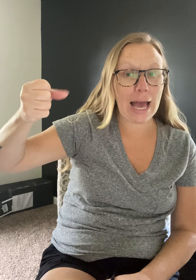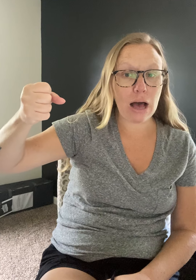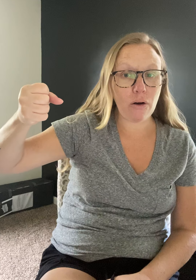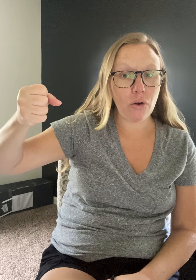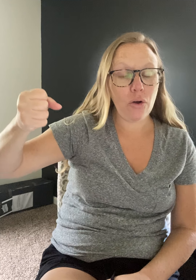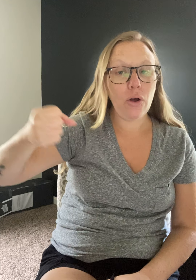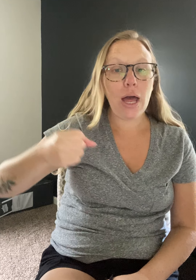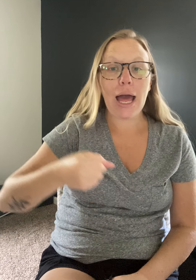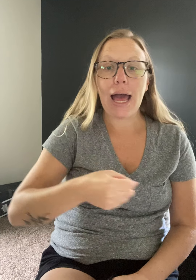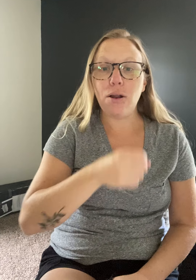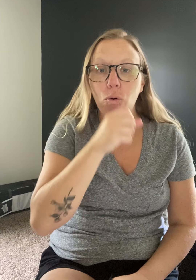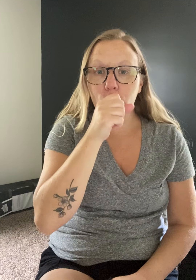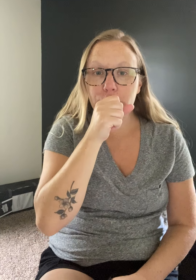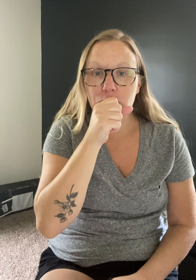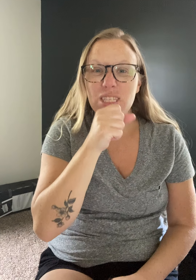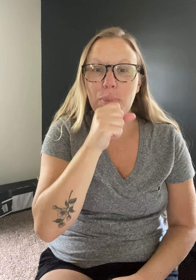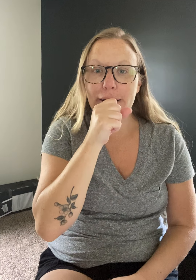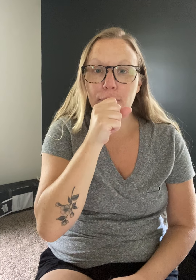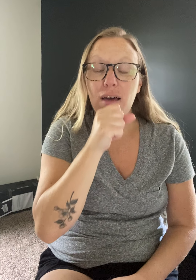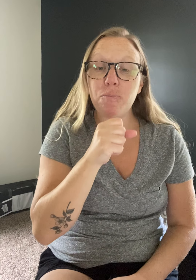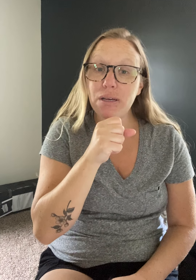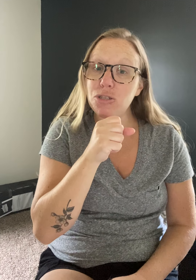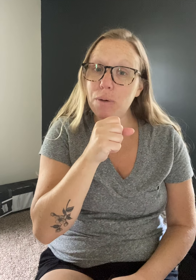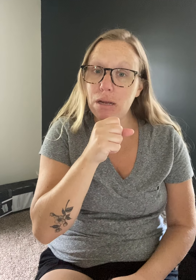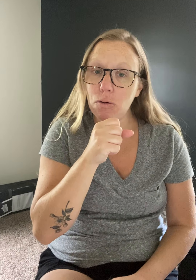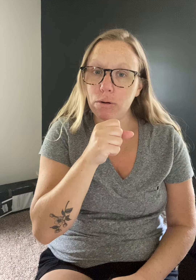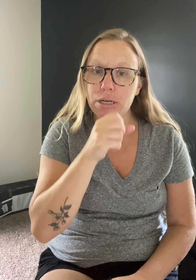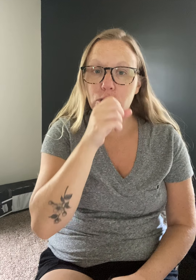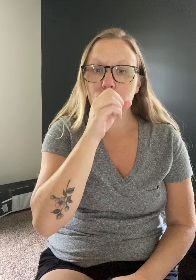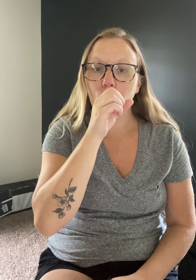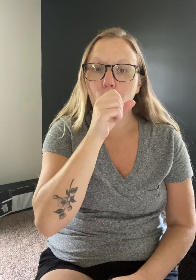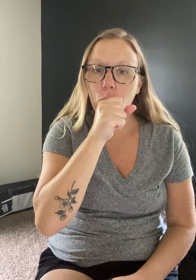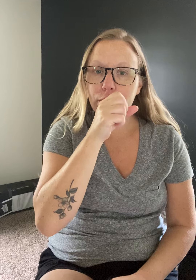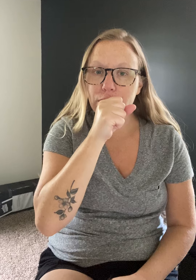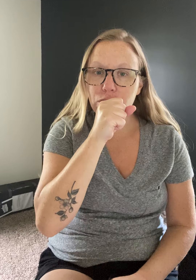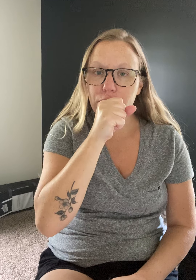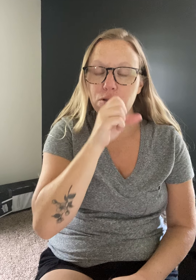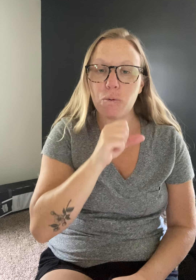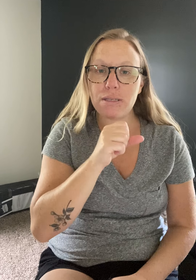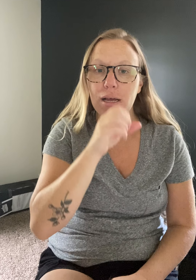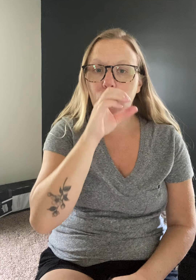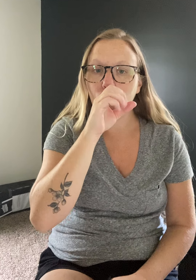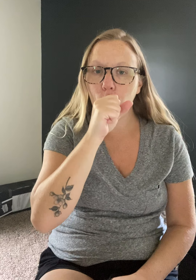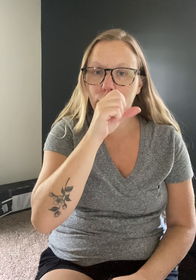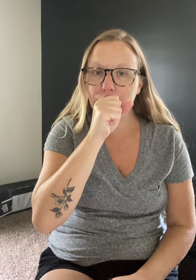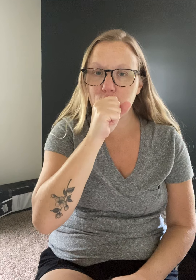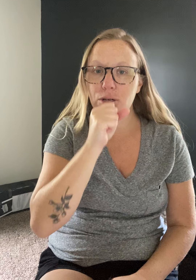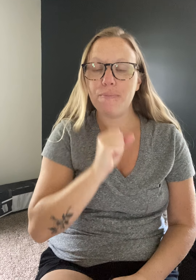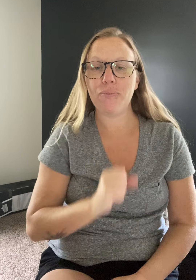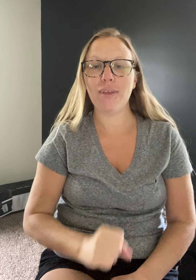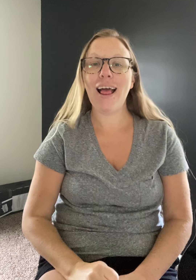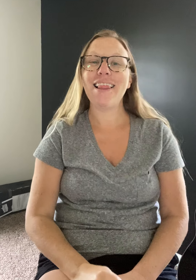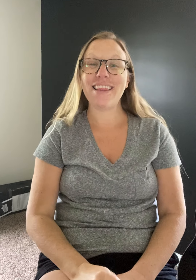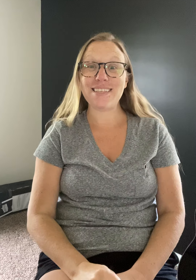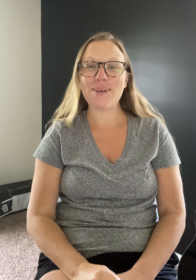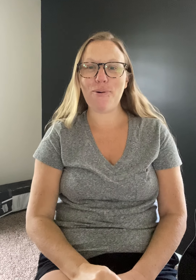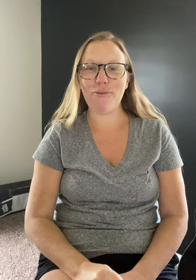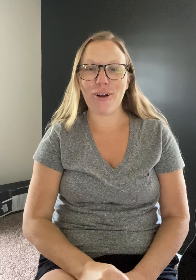cow, and orange is by your mouth because you eat an orange. Orange, and you squeeze it. Orange. Let's go over